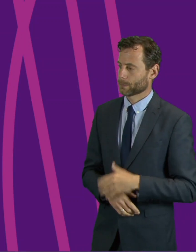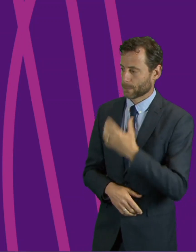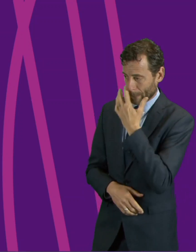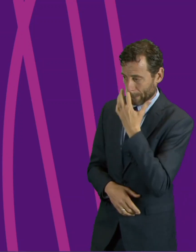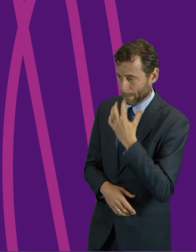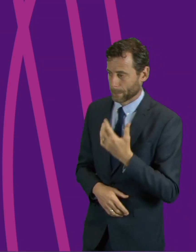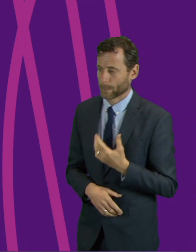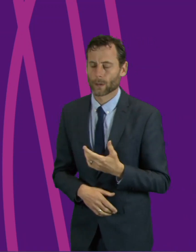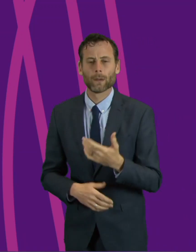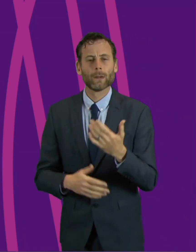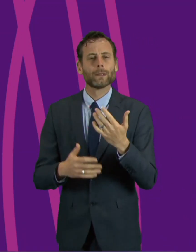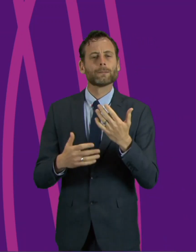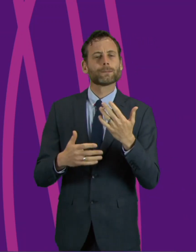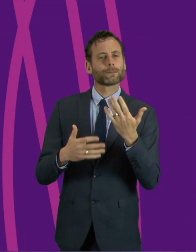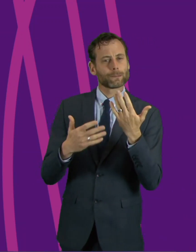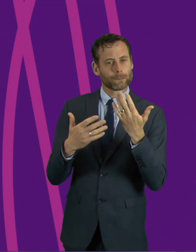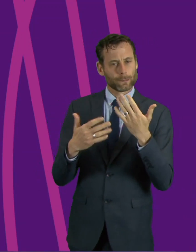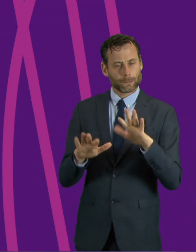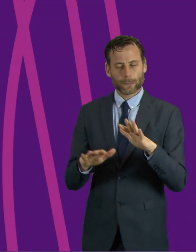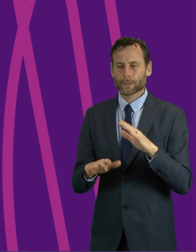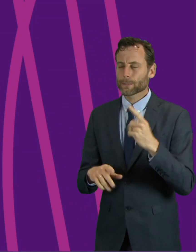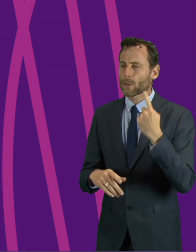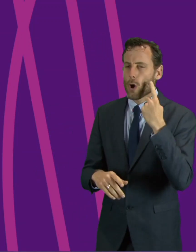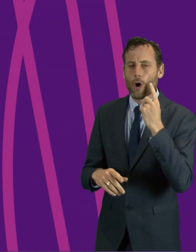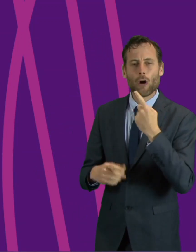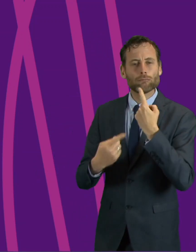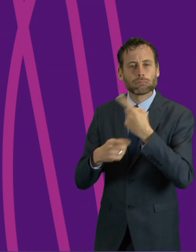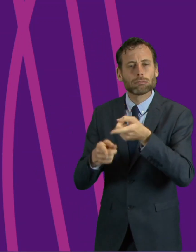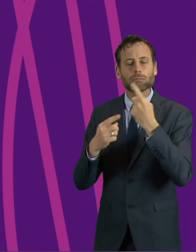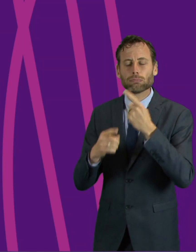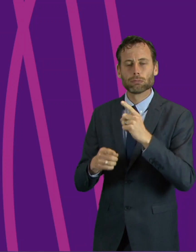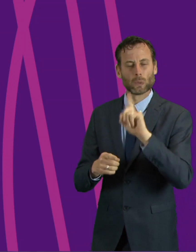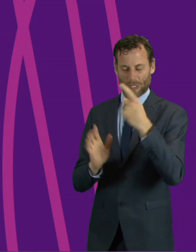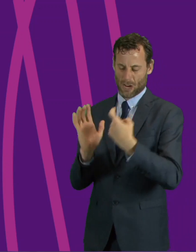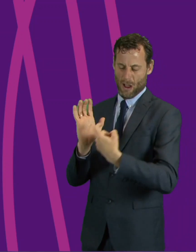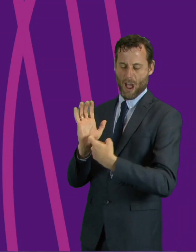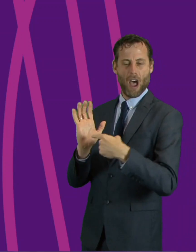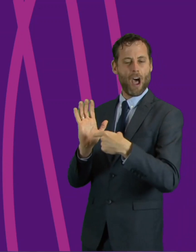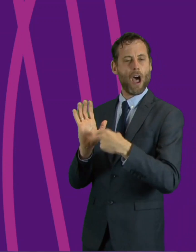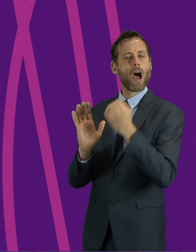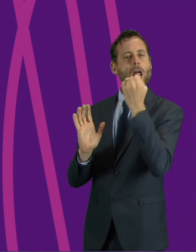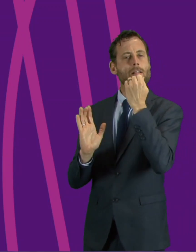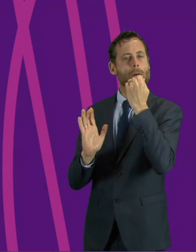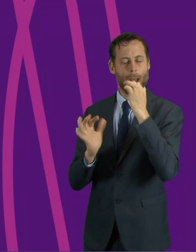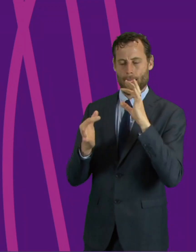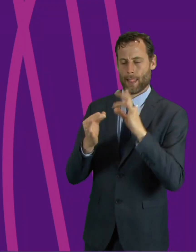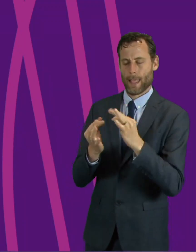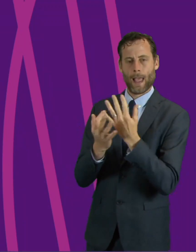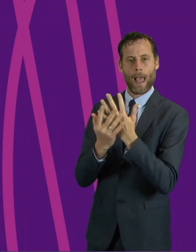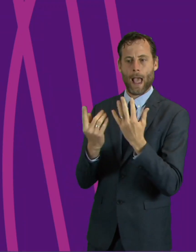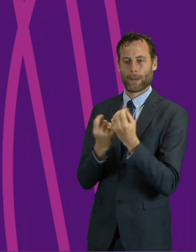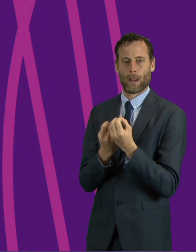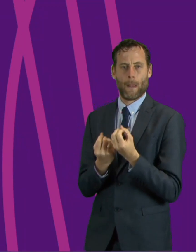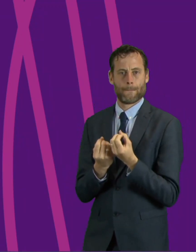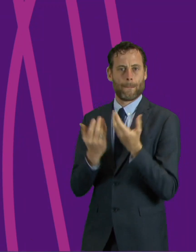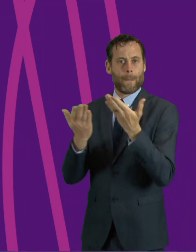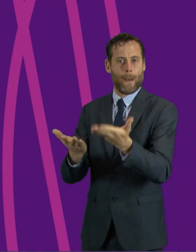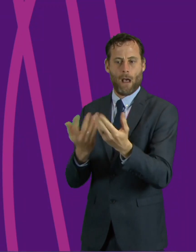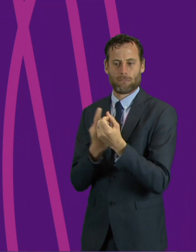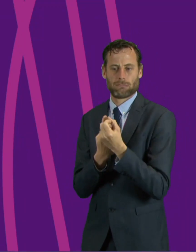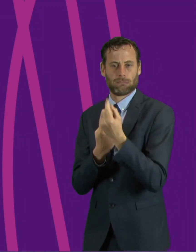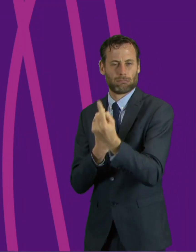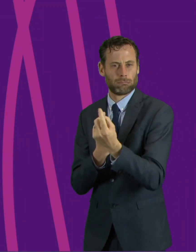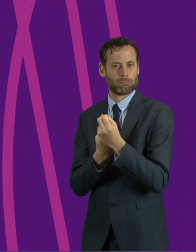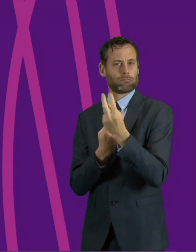recent weeks about the R number, the reproduction rate of the coronavirus. And this week the Scottish Government suggested that to start